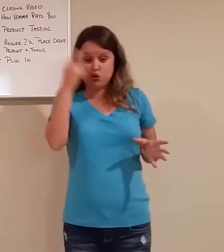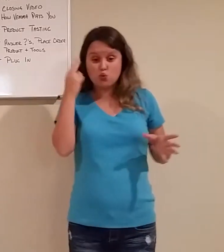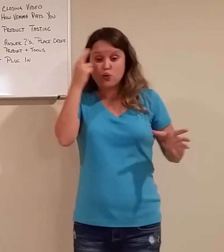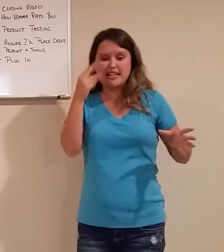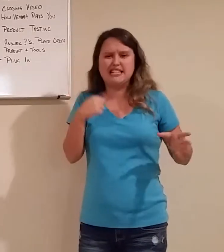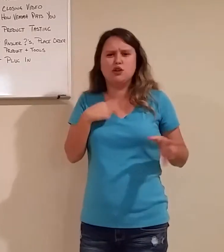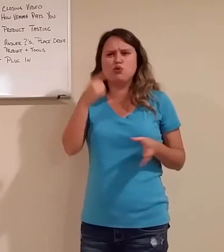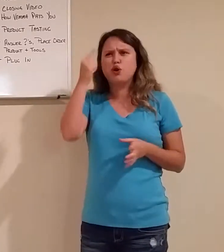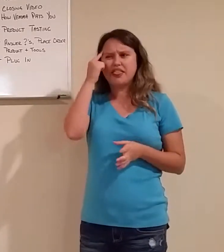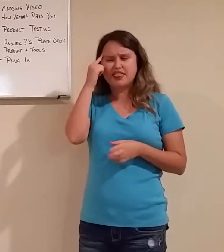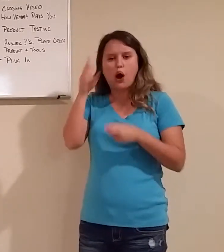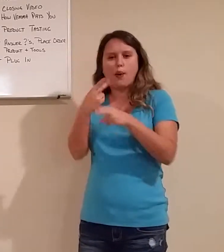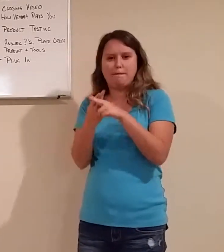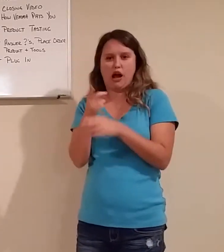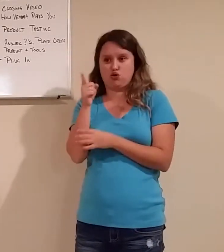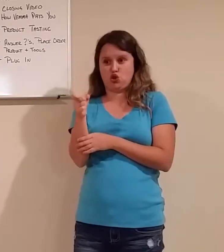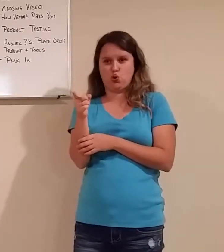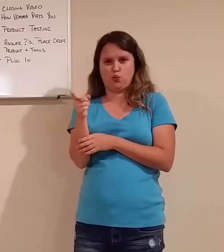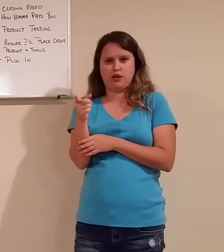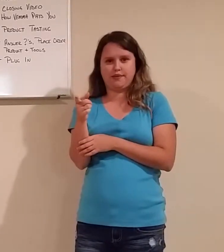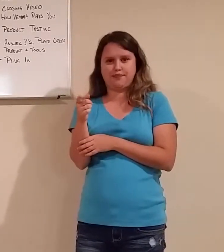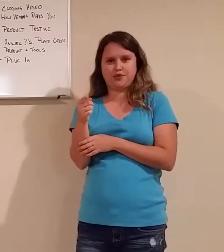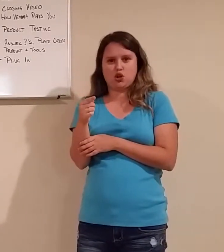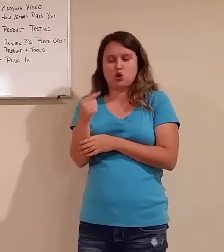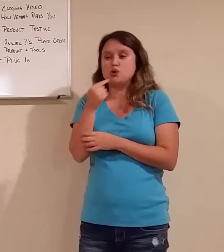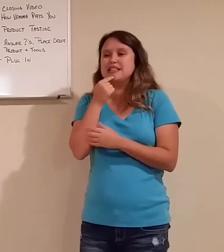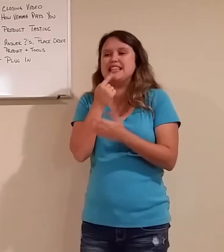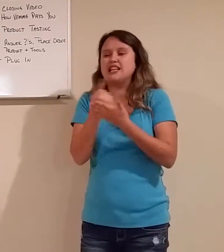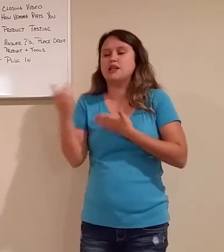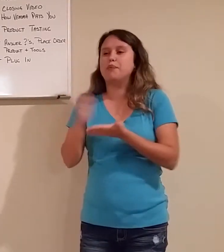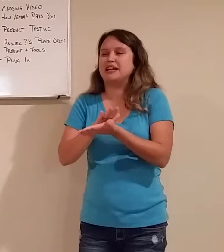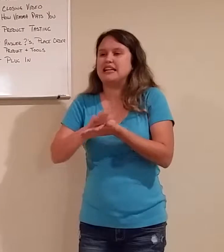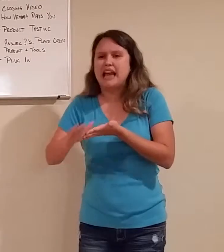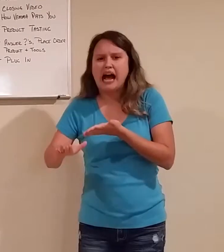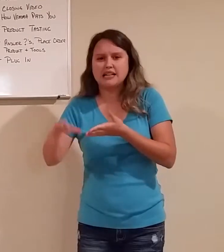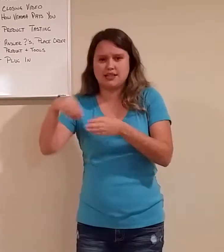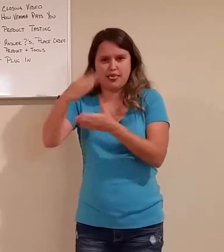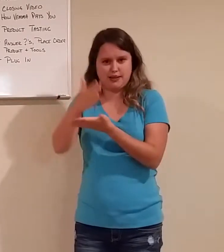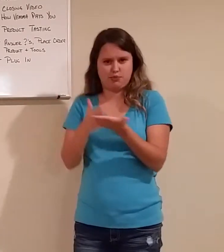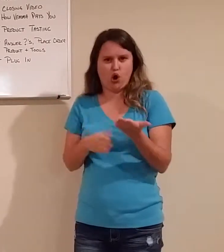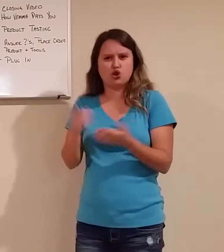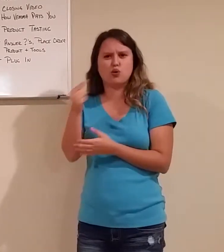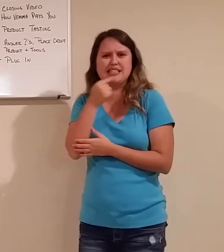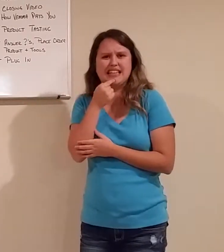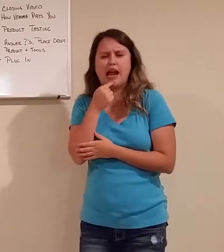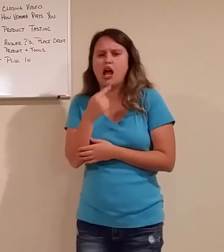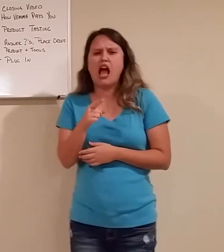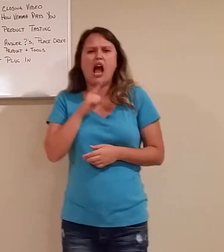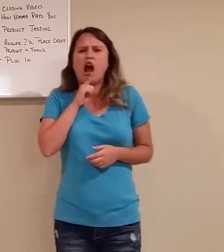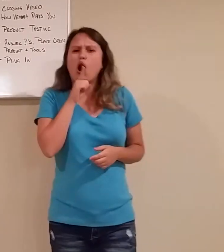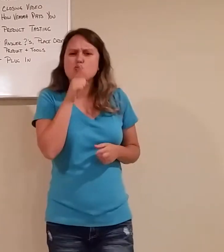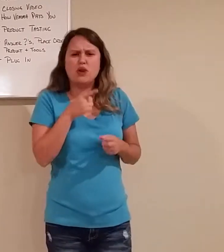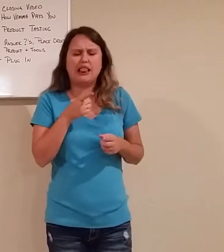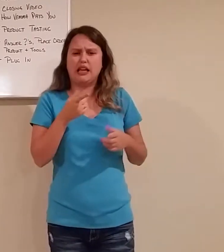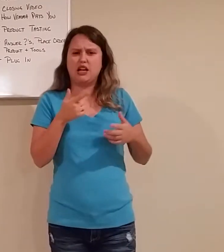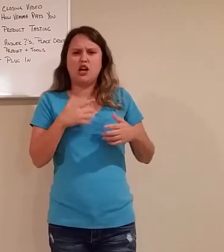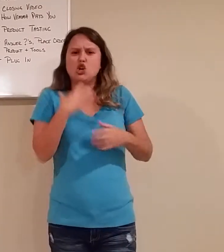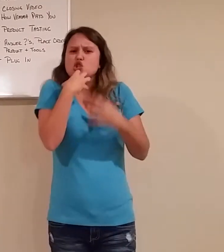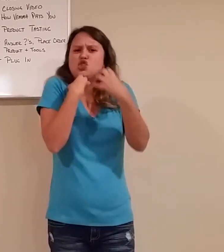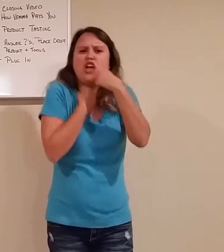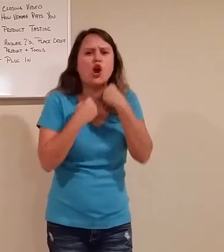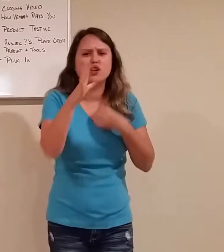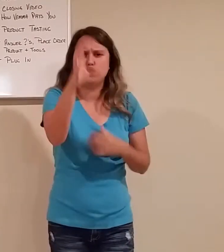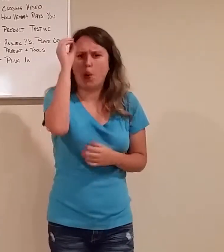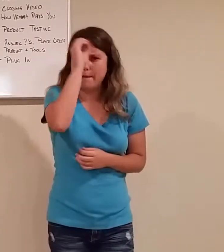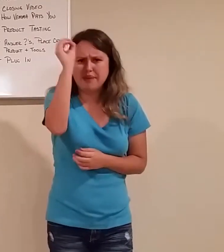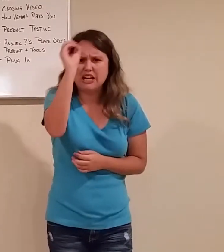we thought about them. We can throw our compliment in this section. Hey, I really value your opinion, or you're